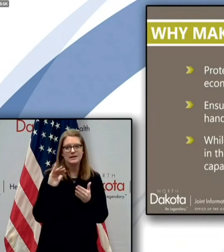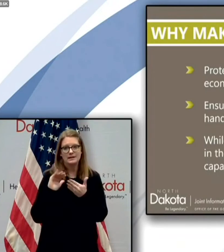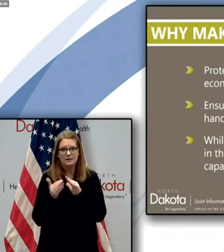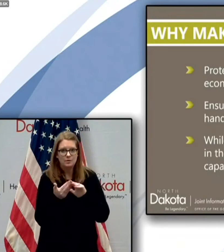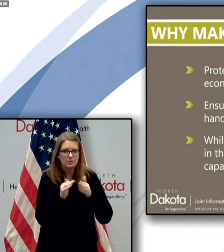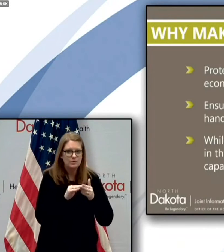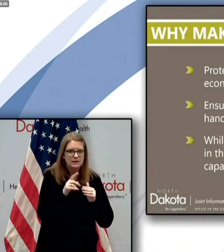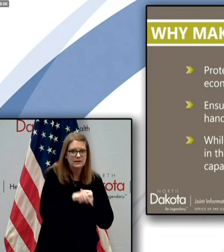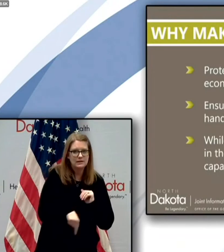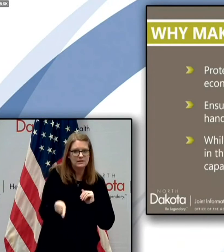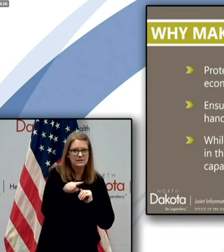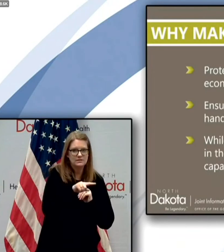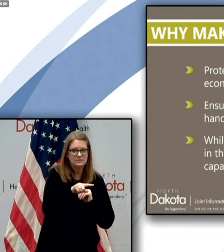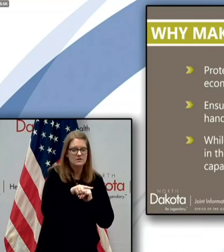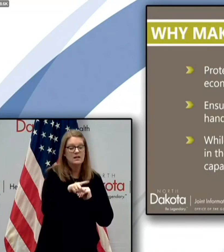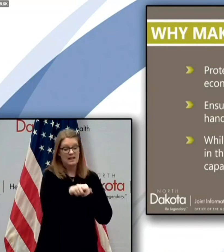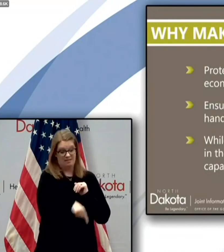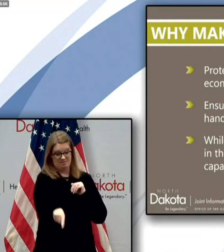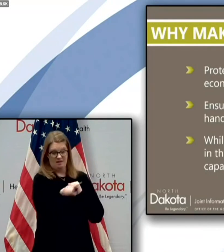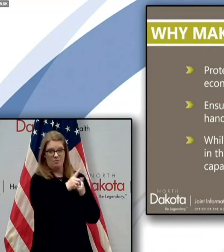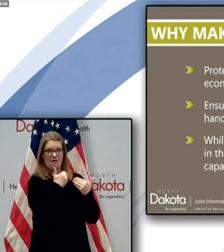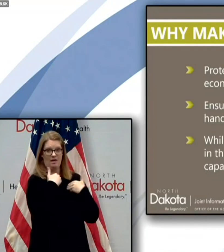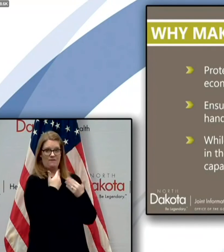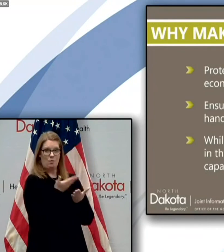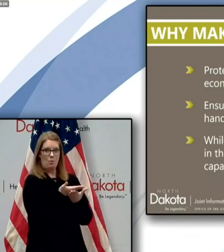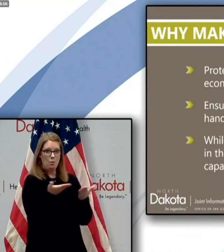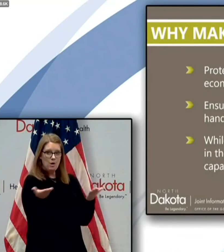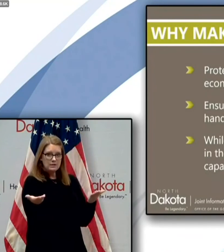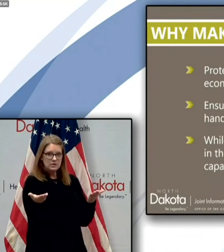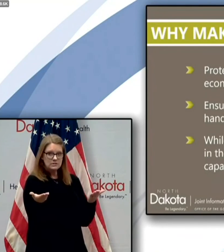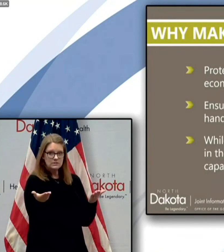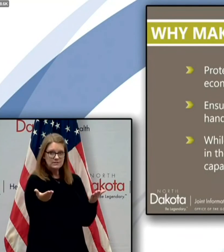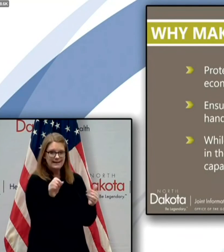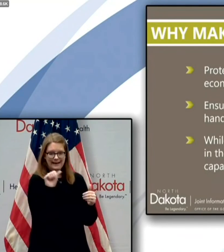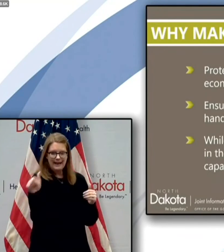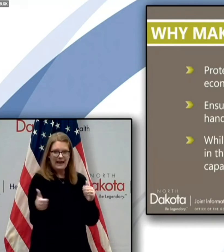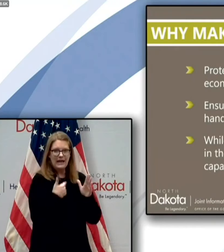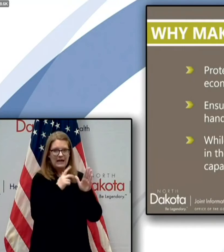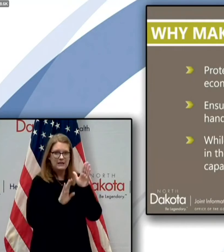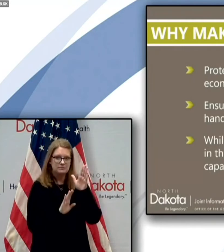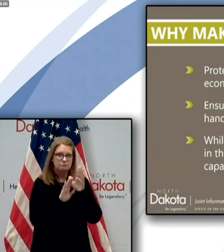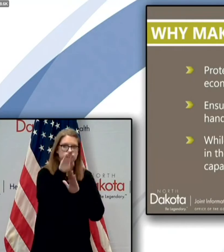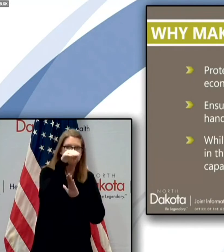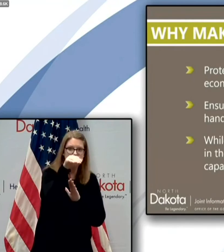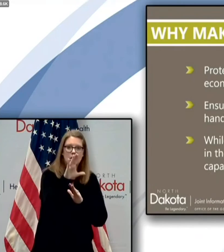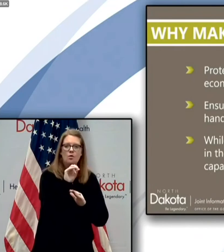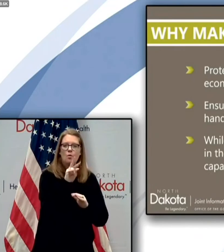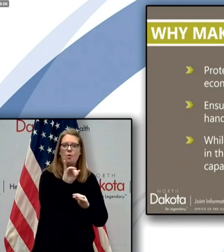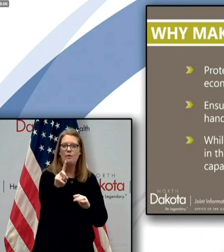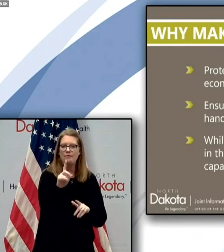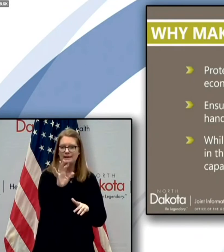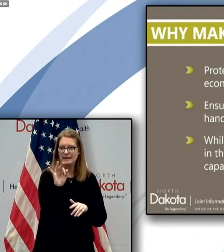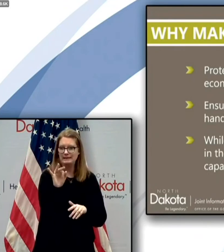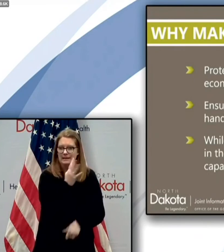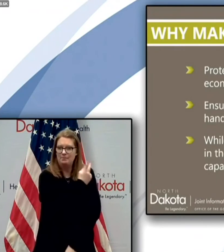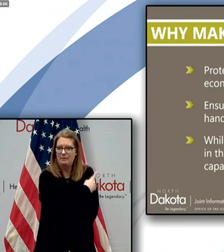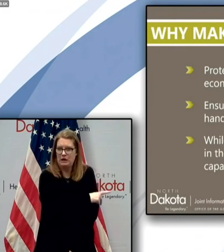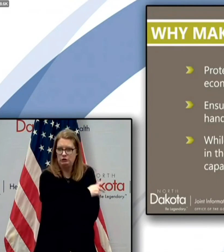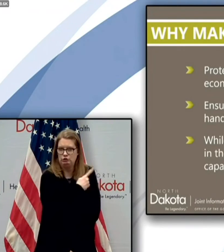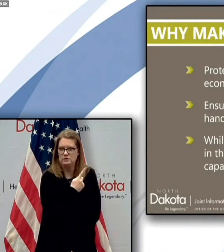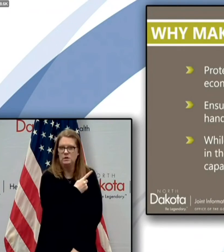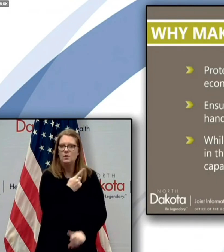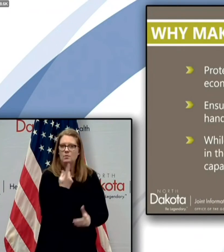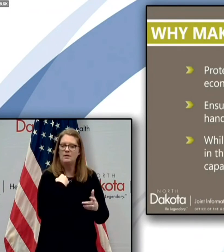have the resources they need to handle any surge in COVID-19 patients. This plan